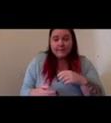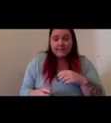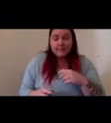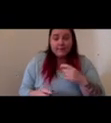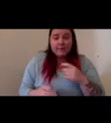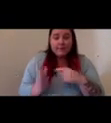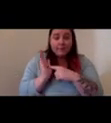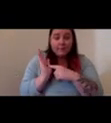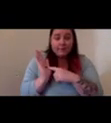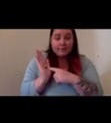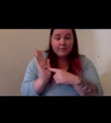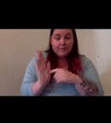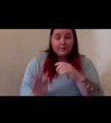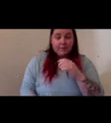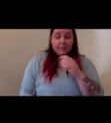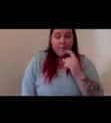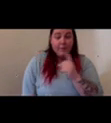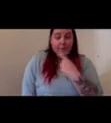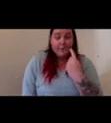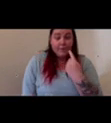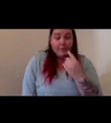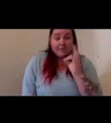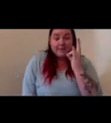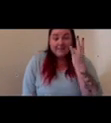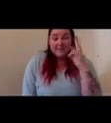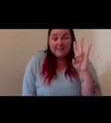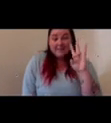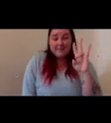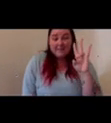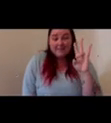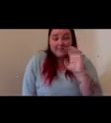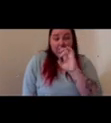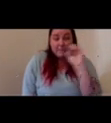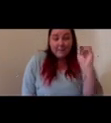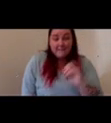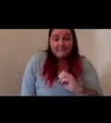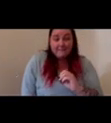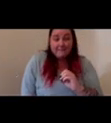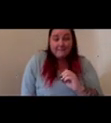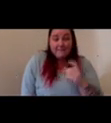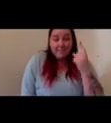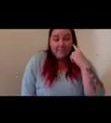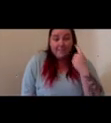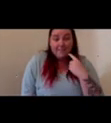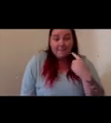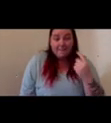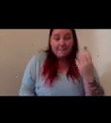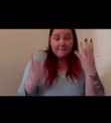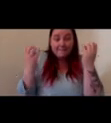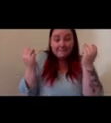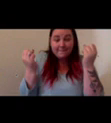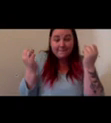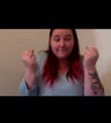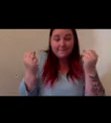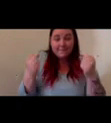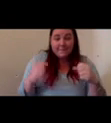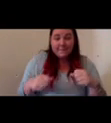one study had shown that only 17% of